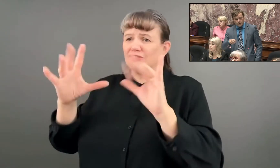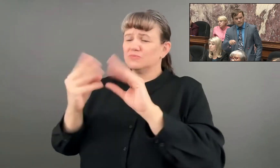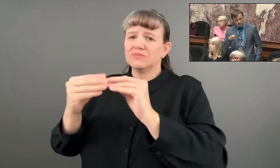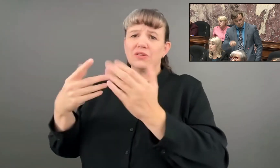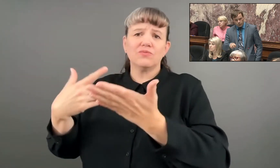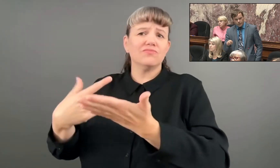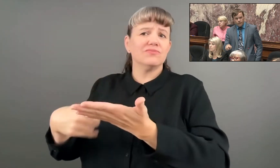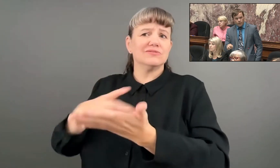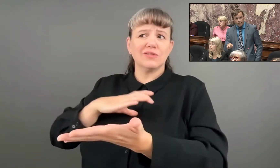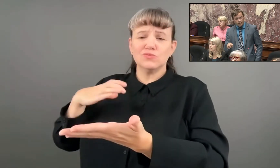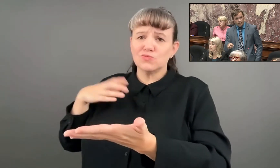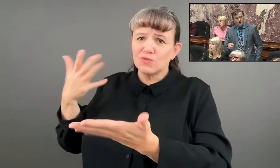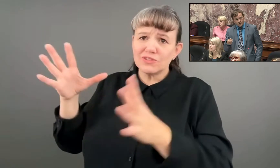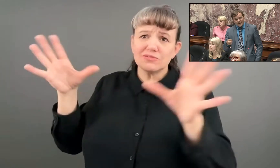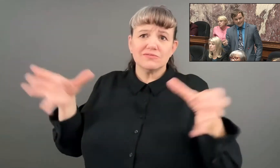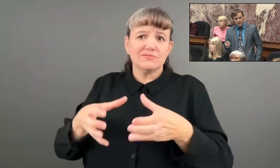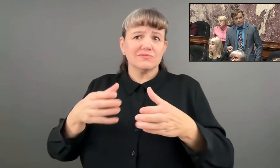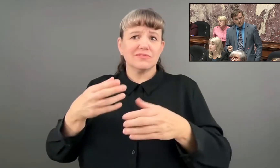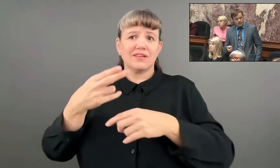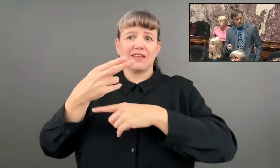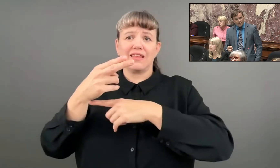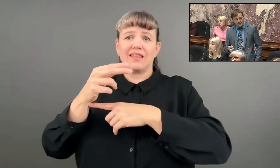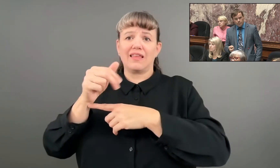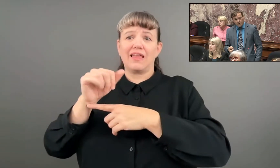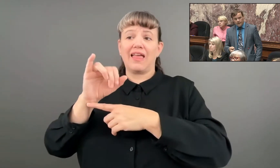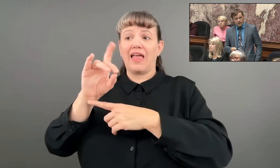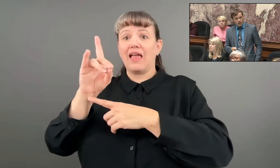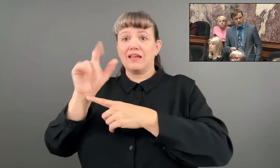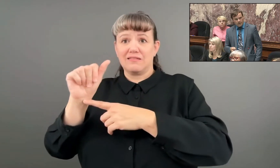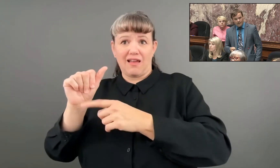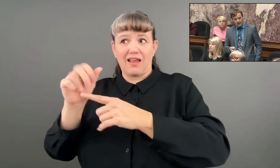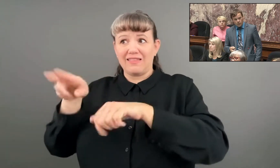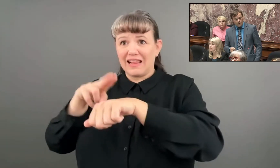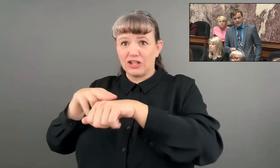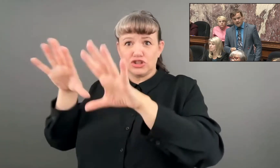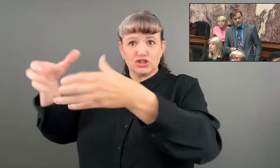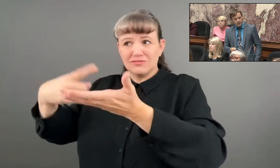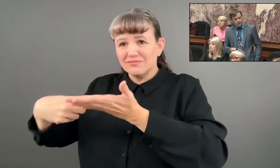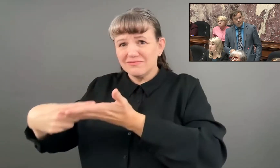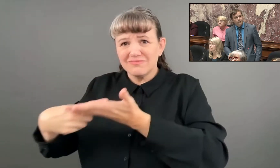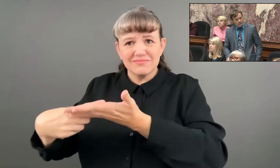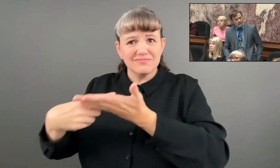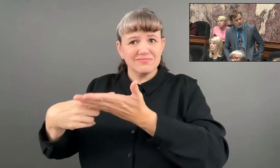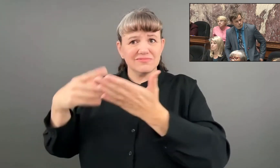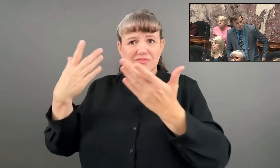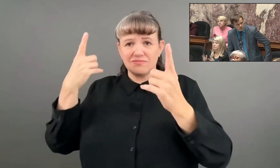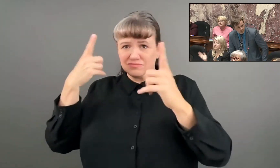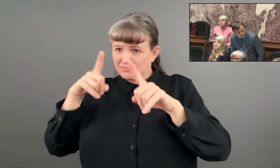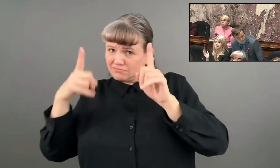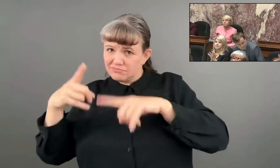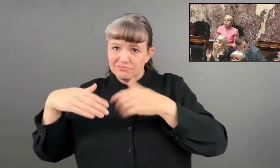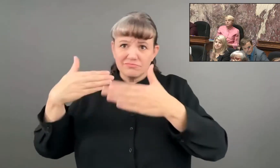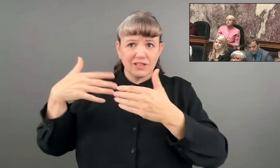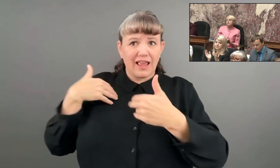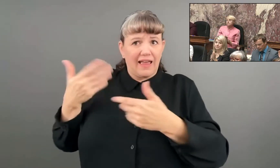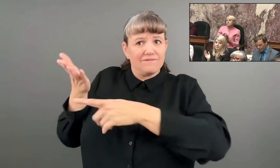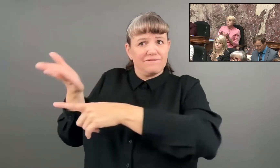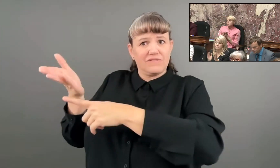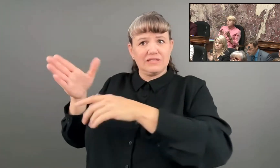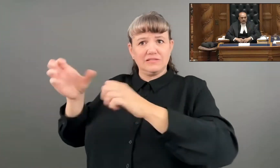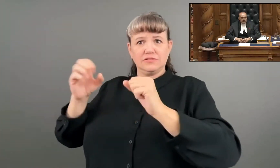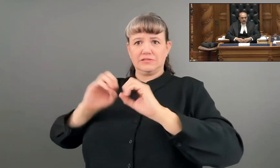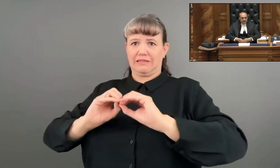actually working shoulder to shoulder to get that certainty so they can build that economy that they want and they deserve. Thank you, Honourable Speaker.